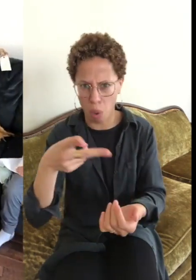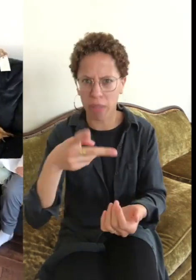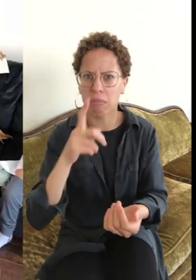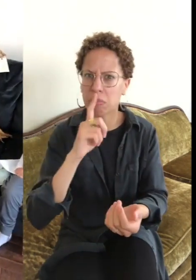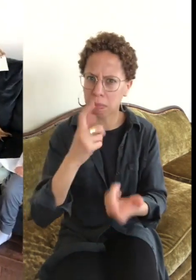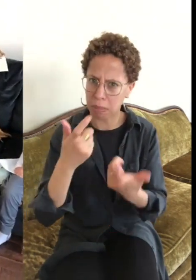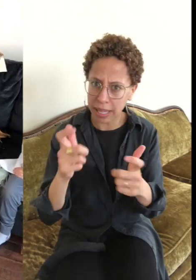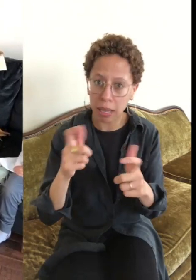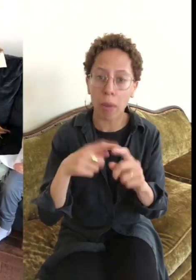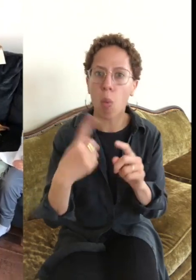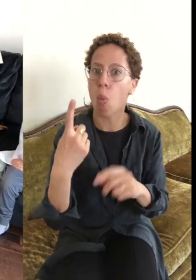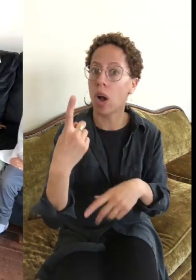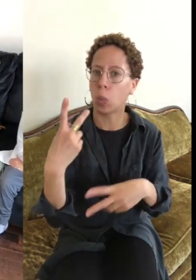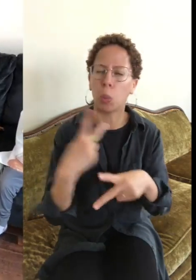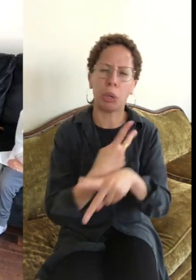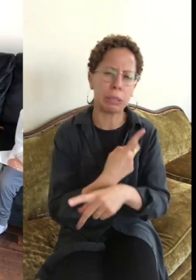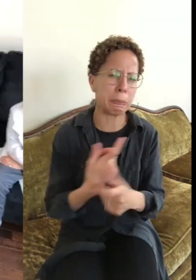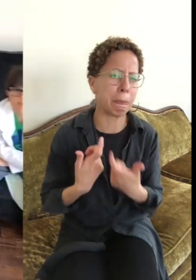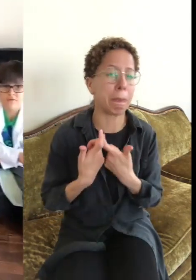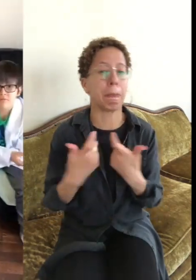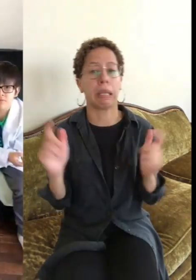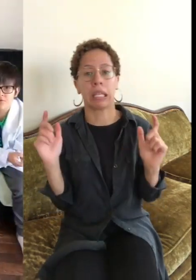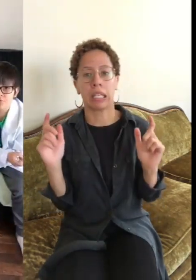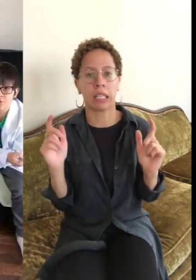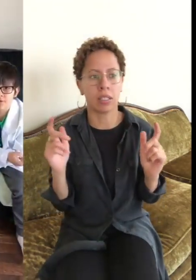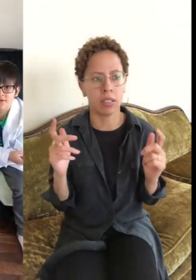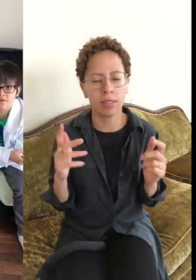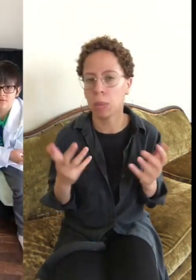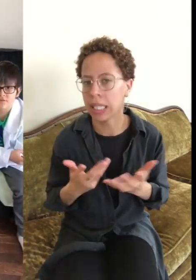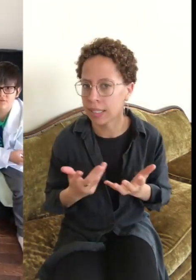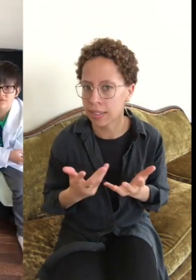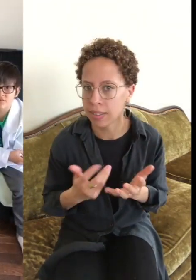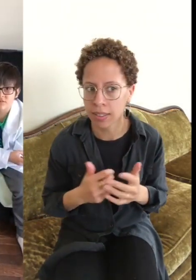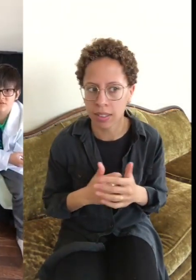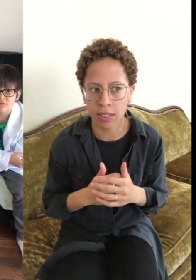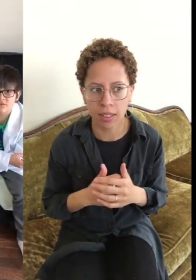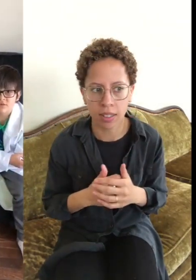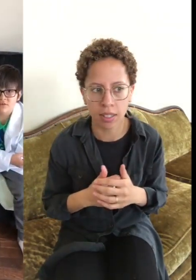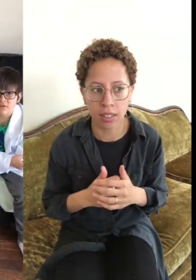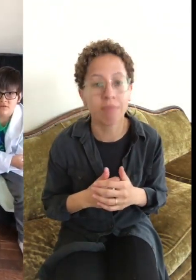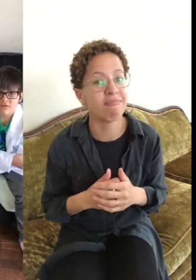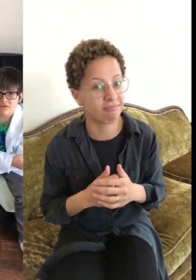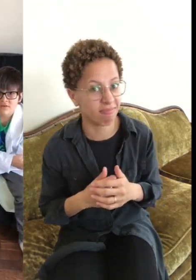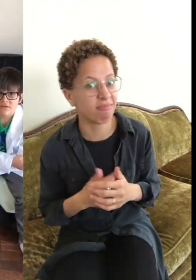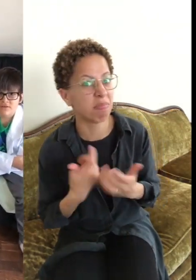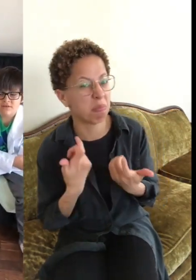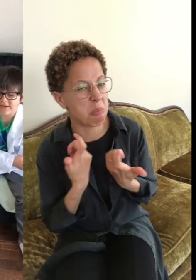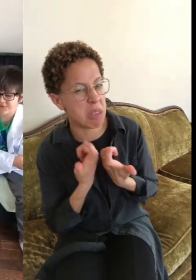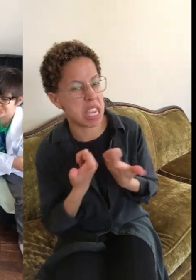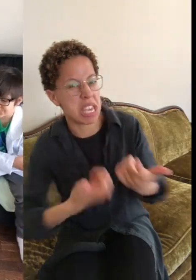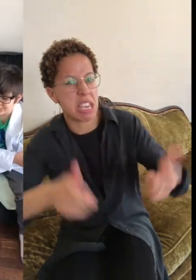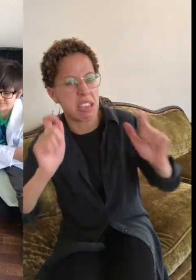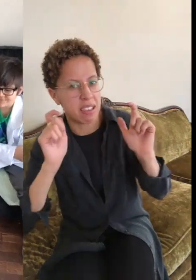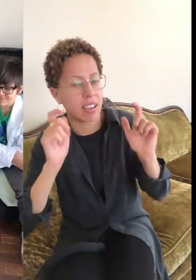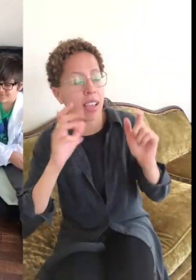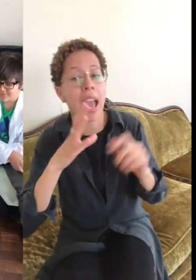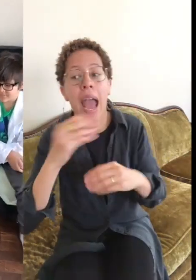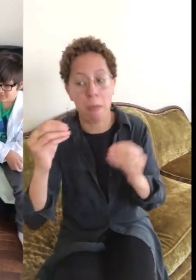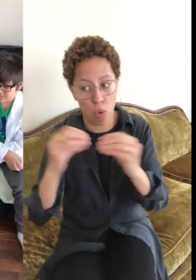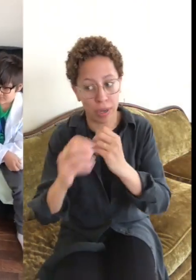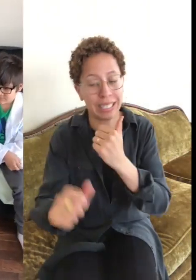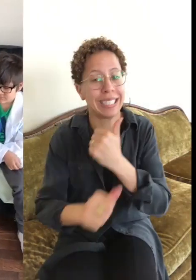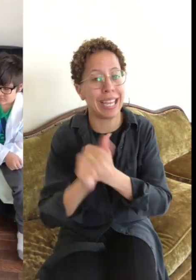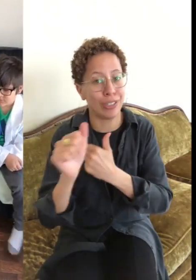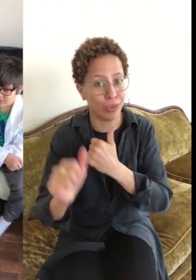bigger, much, much bigger. And much, much more dingy. Much more dangerous. All right. Dingy. What